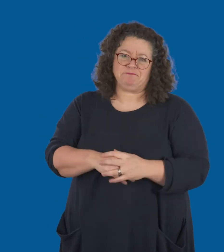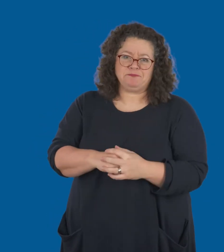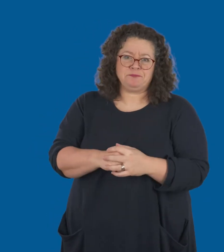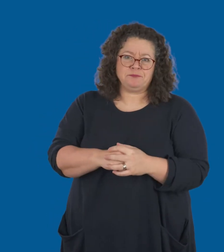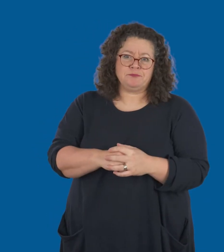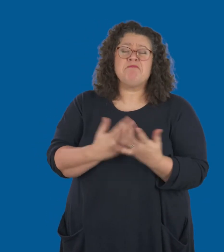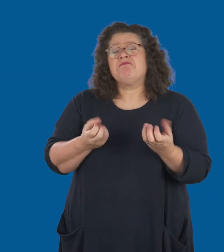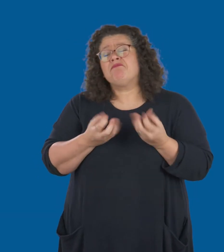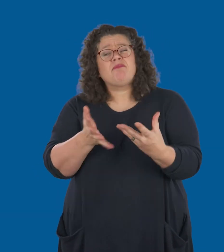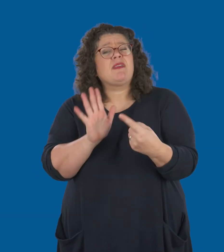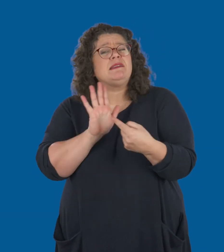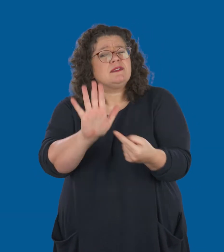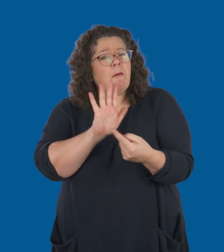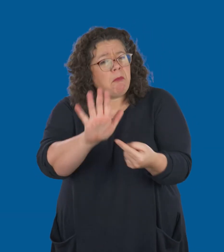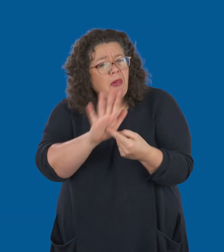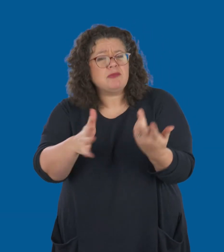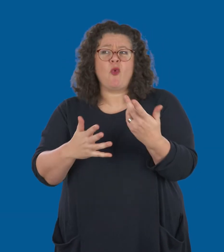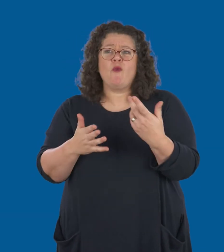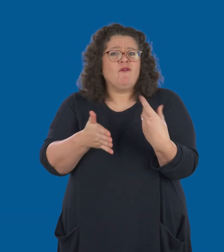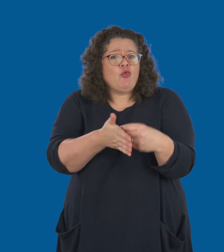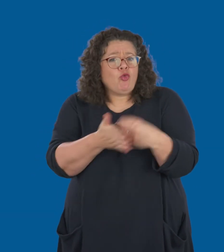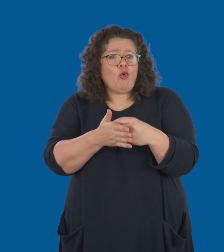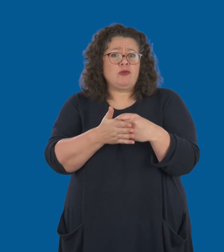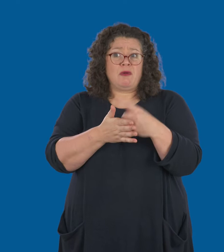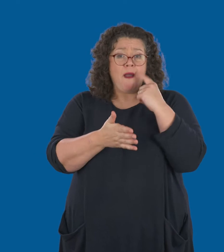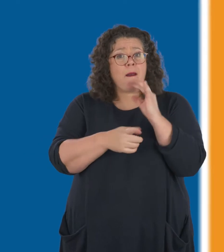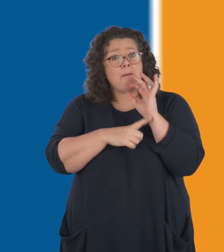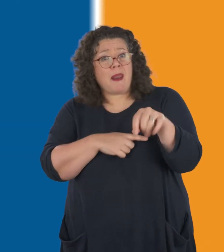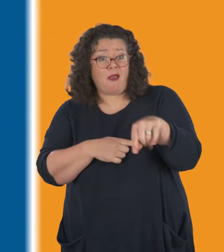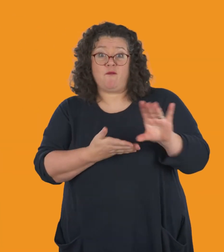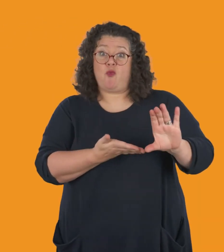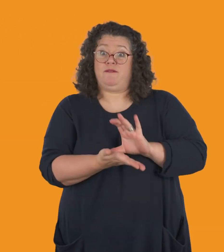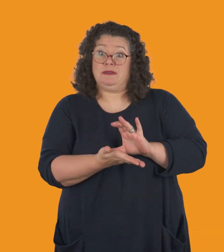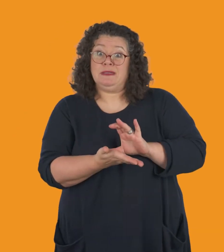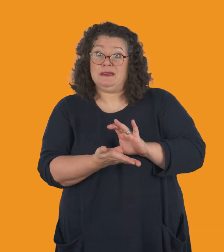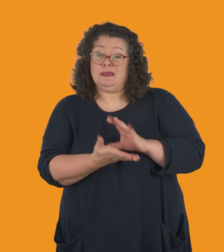Here are some examples of the type of costs you can apply to the fund for help with.